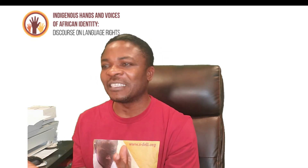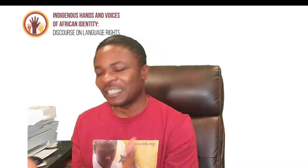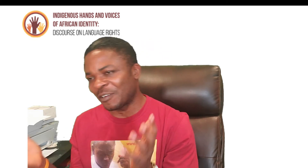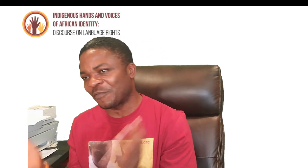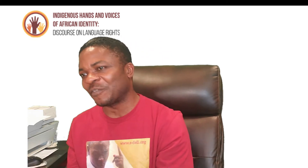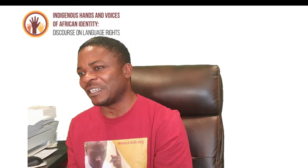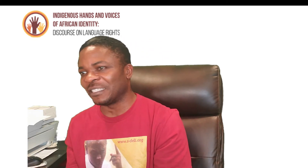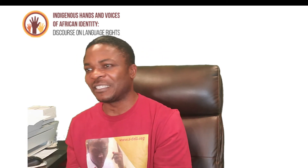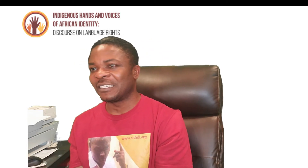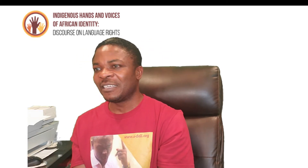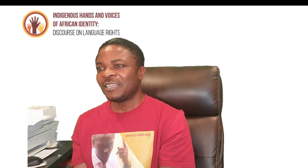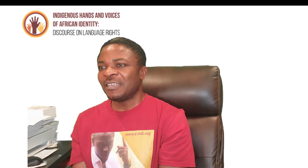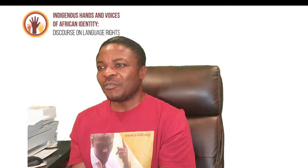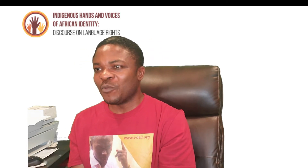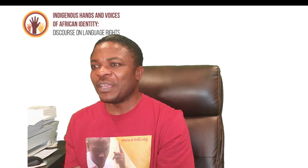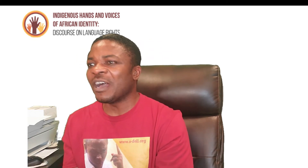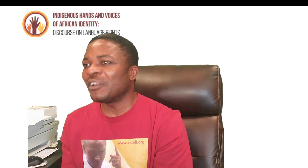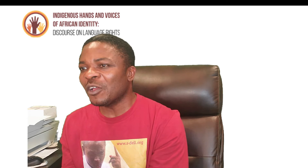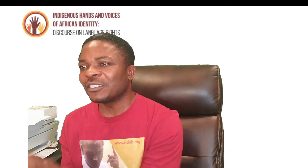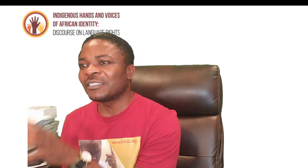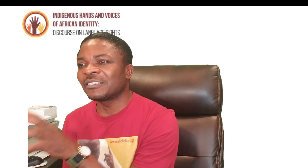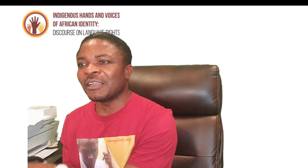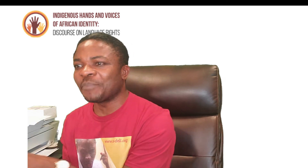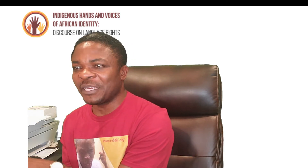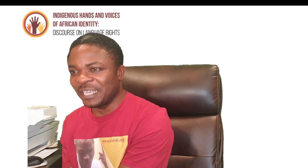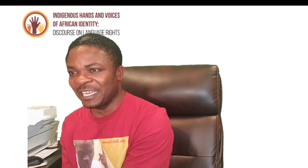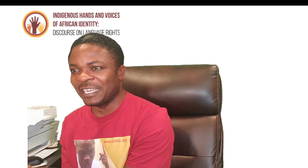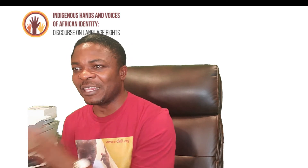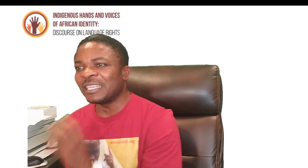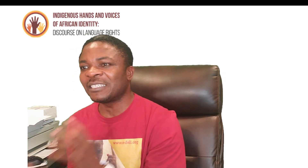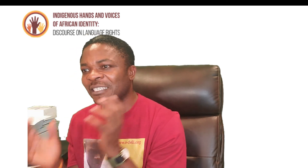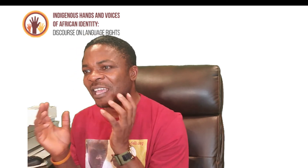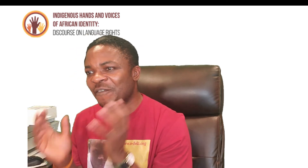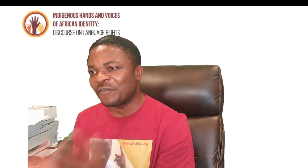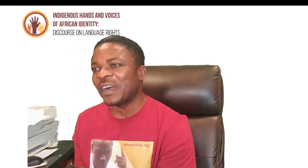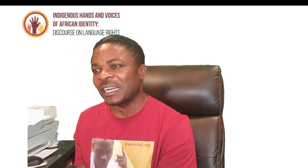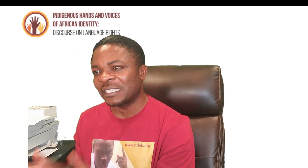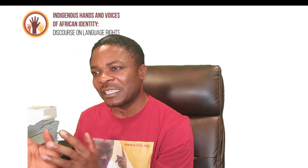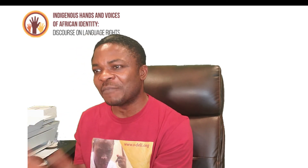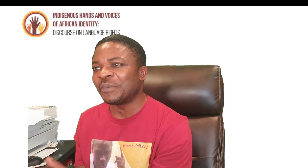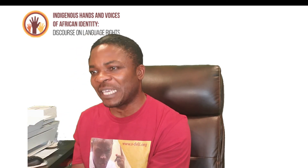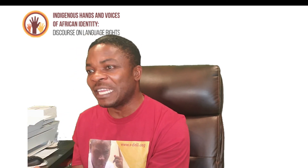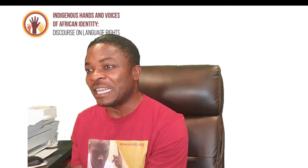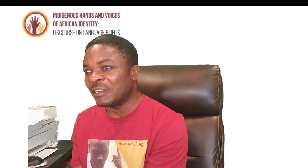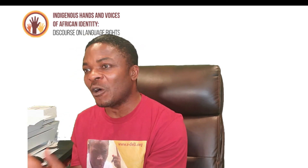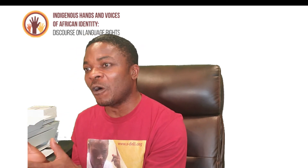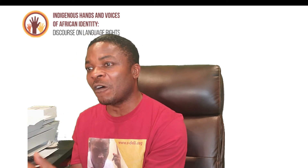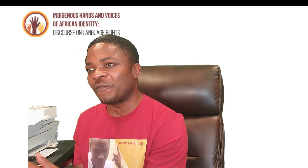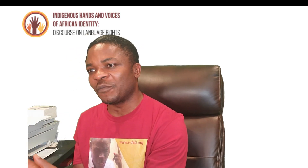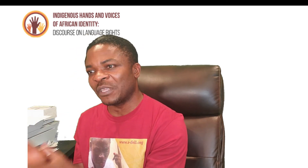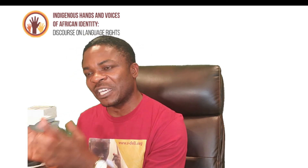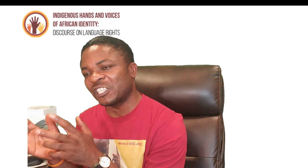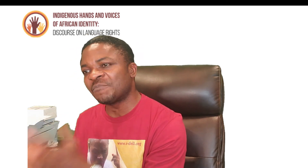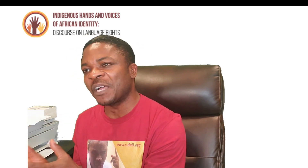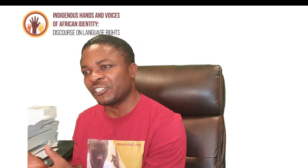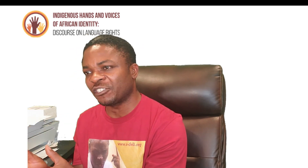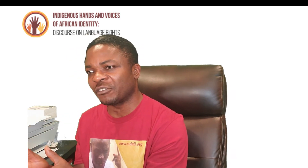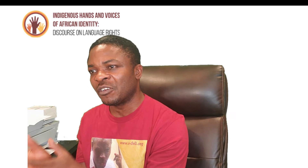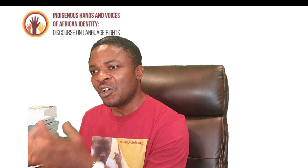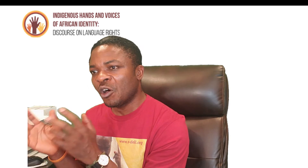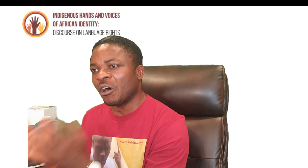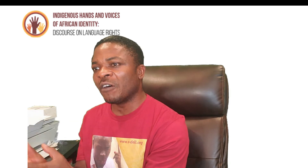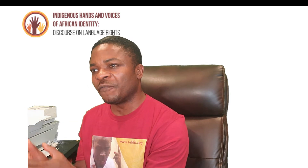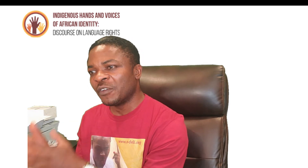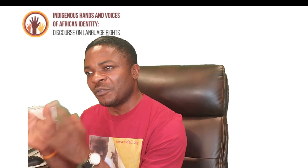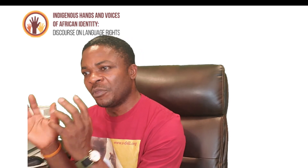our fans and our friends, we are not stopping here. This is in fact the beginning of the